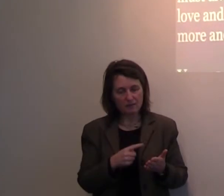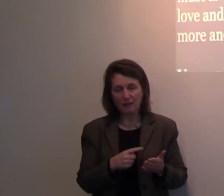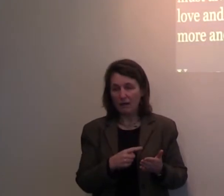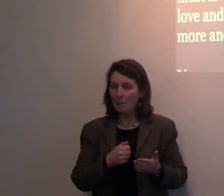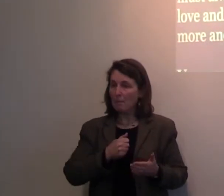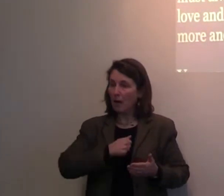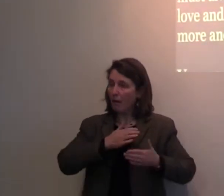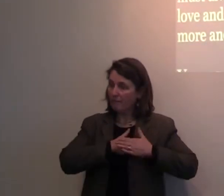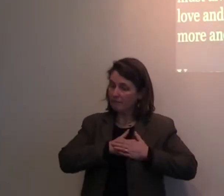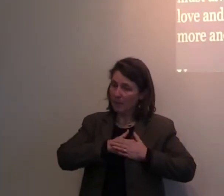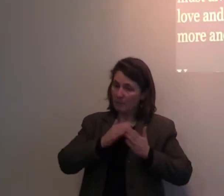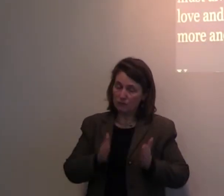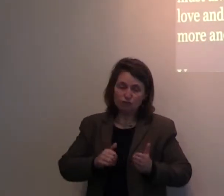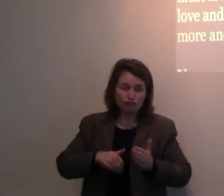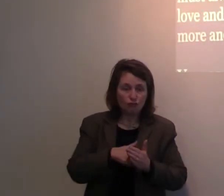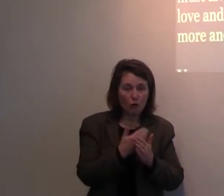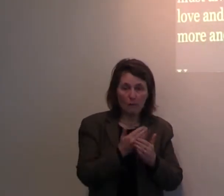should grow more and more.